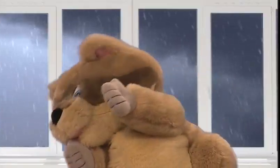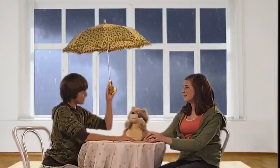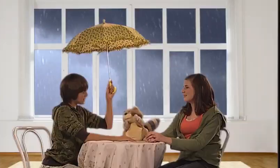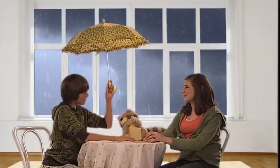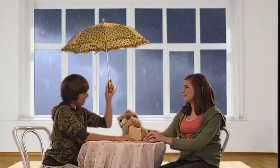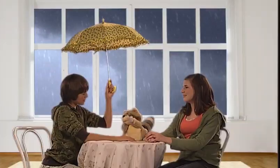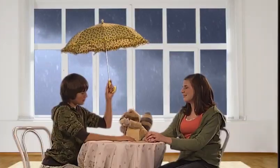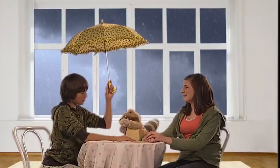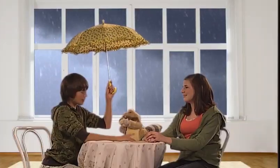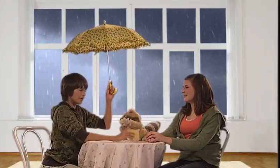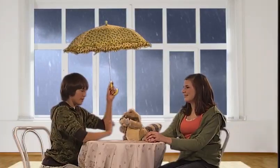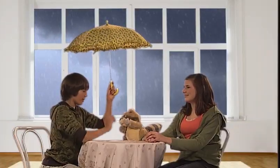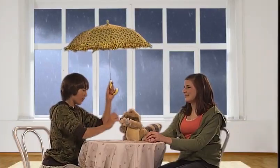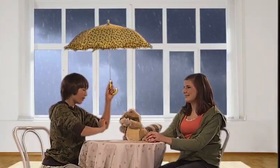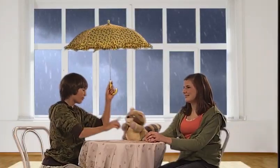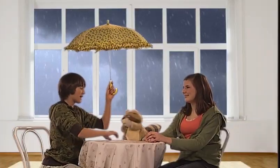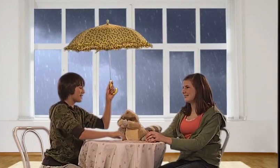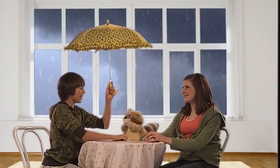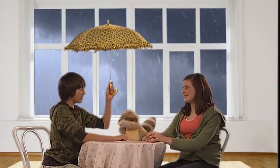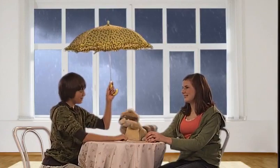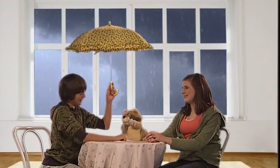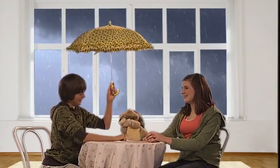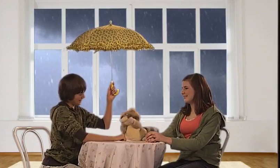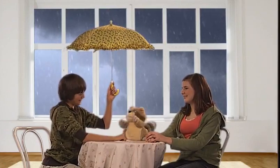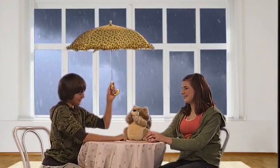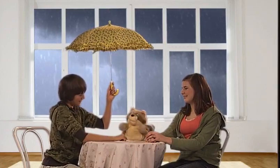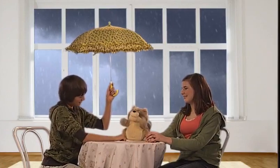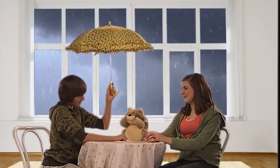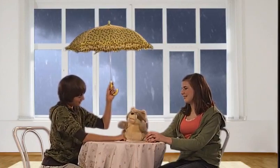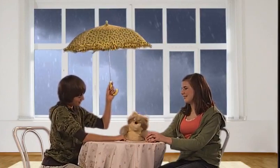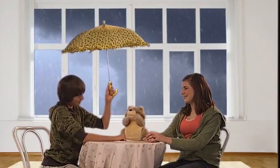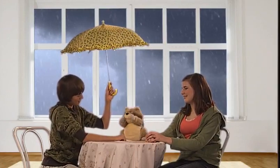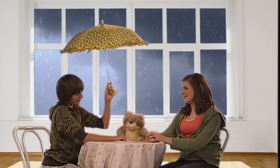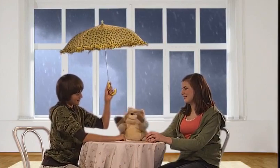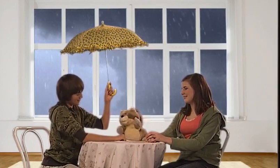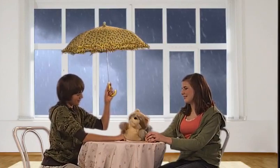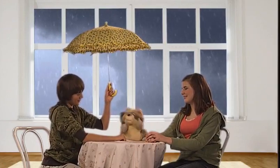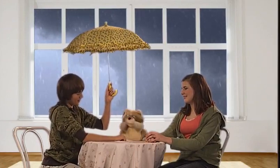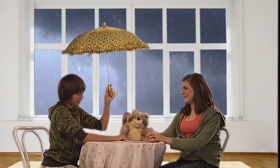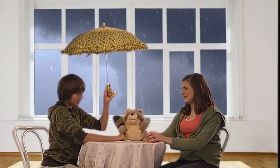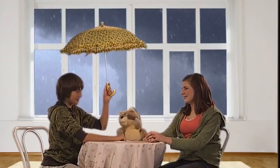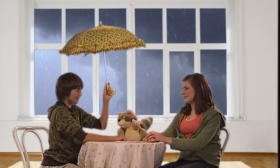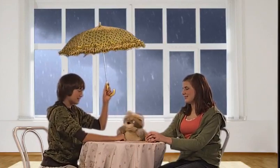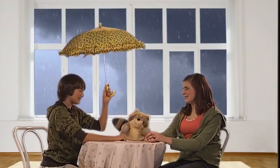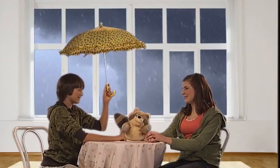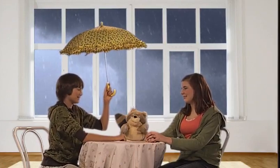See, Rascal? No rain on me. Everybody sing with me.